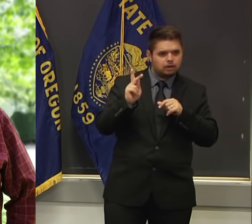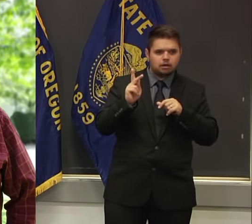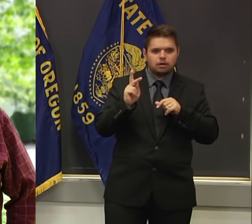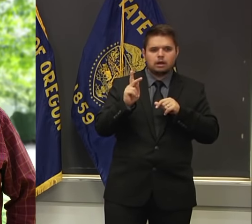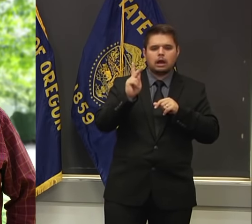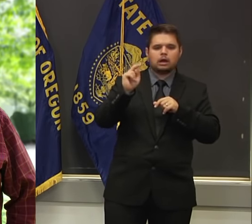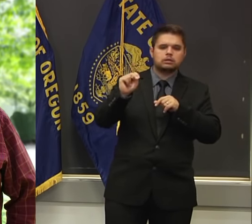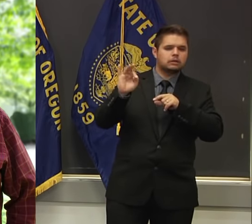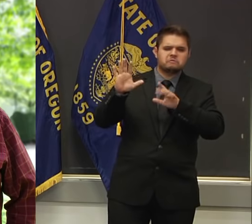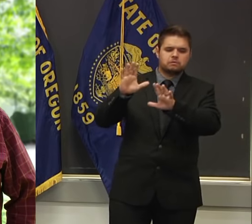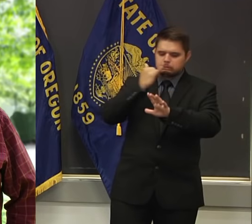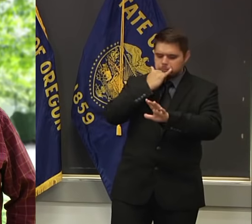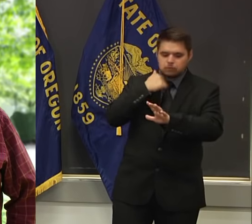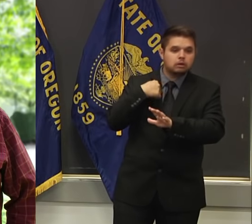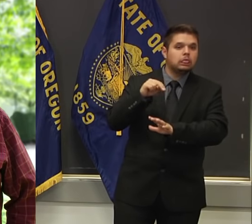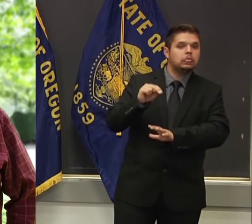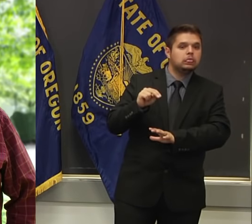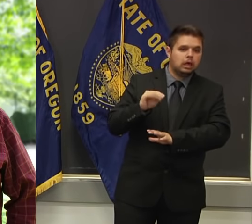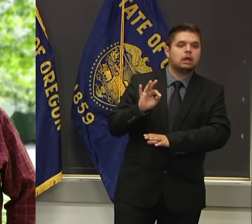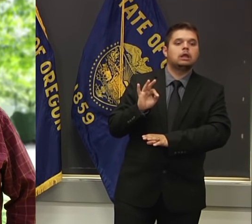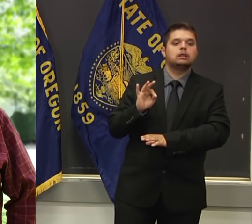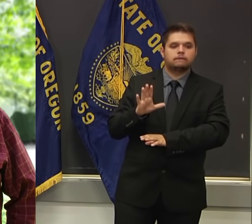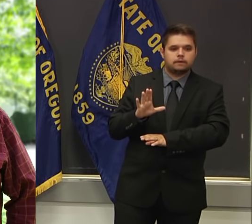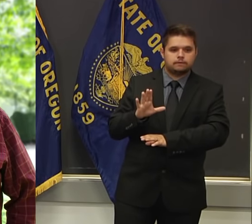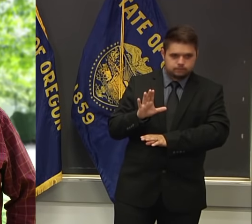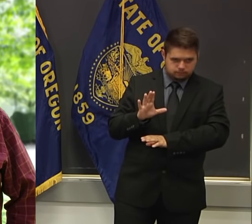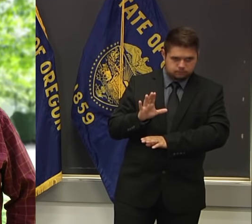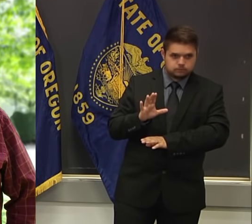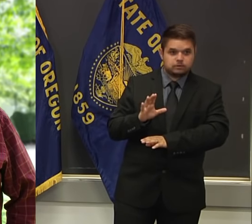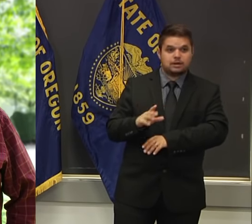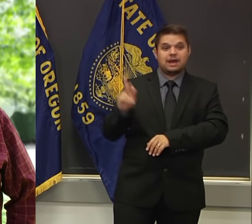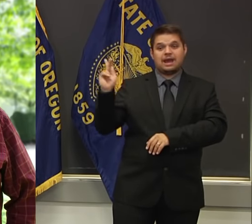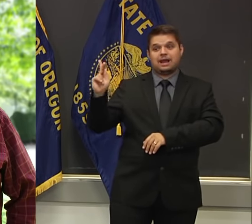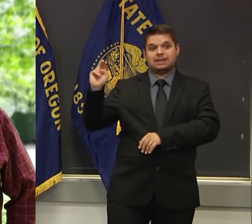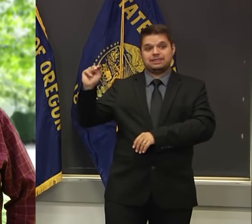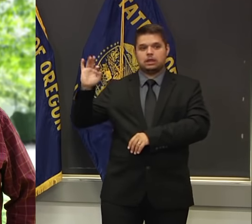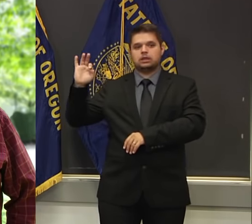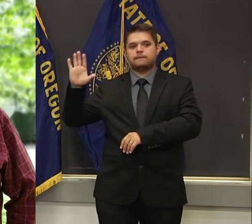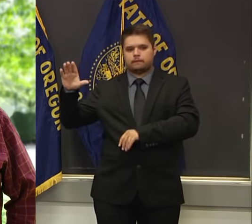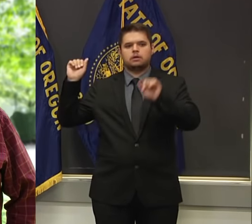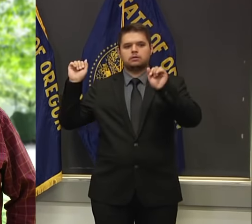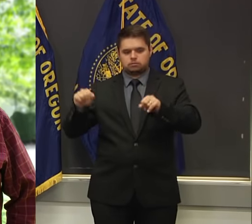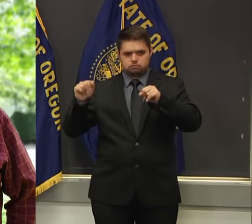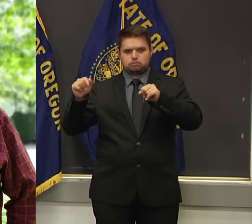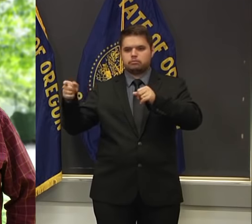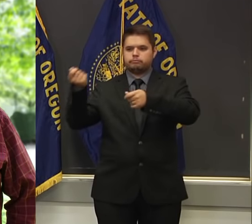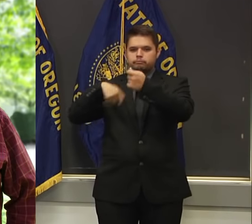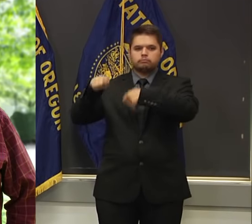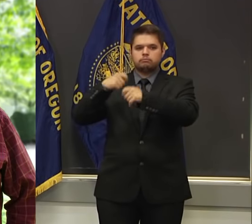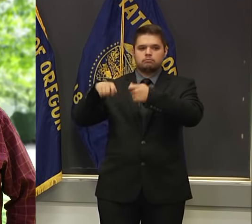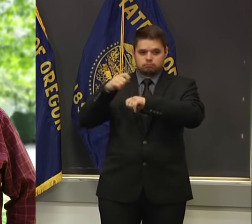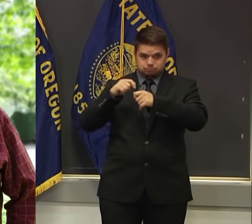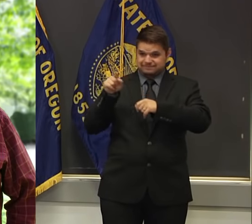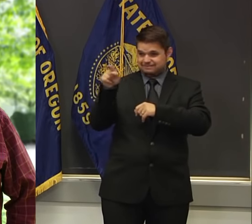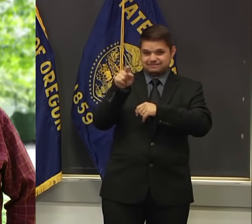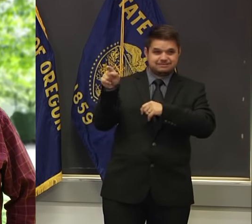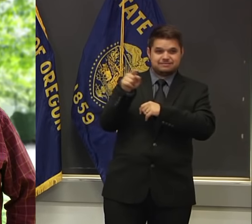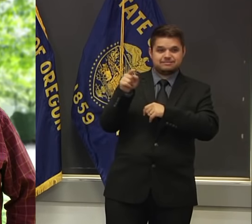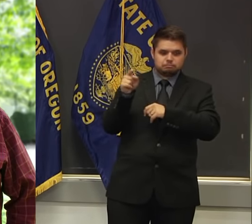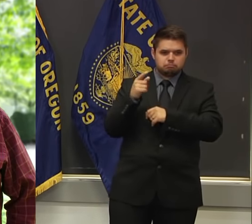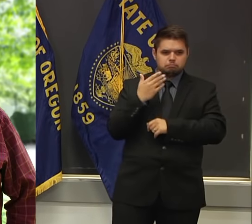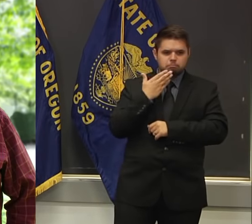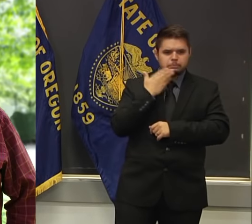that I was talking about earlier. And the KN95s are a good available substitute. those really, unless you're in a situation where you're actually